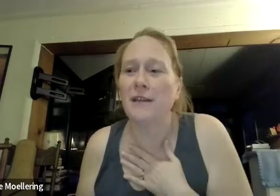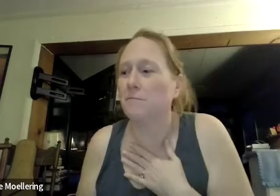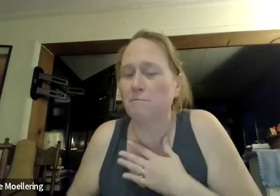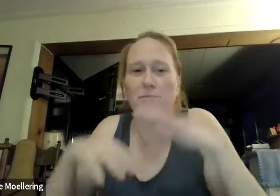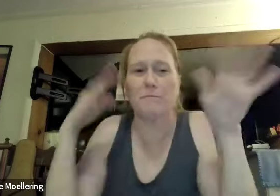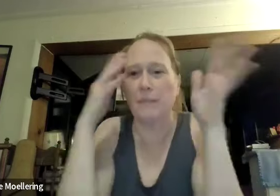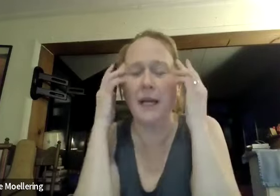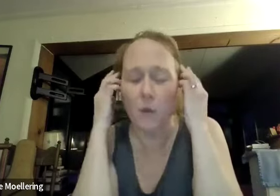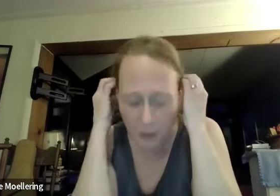only